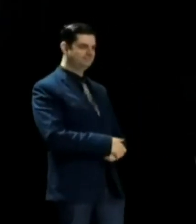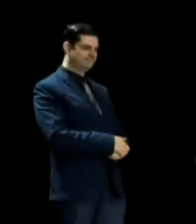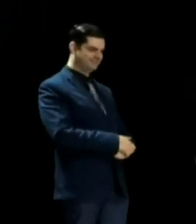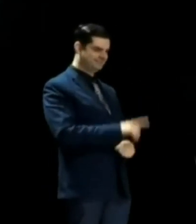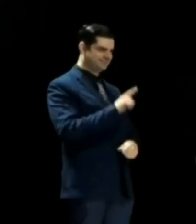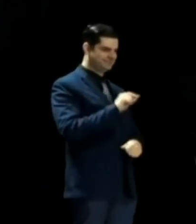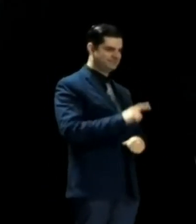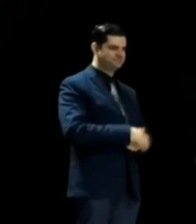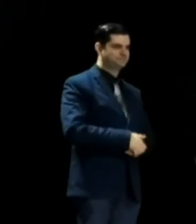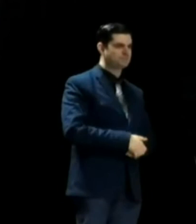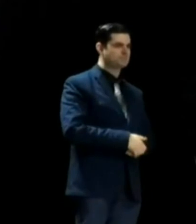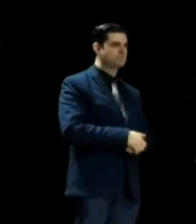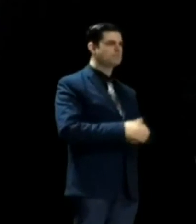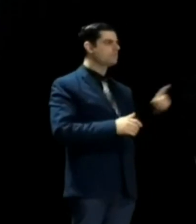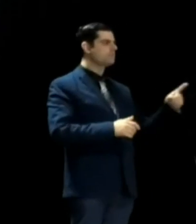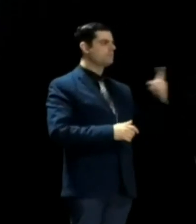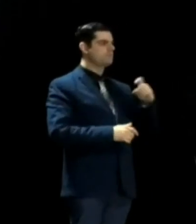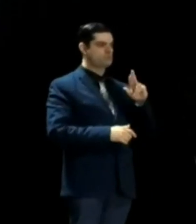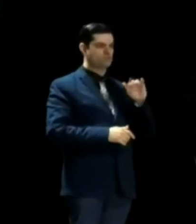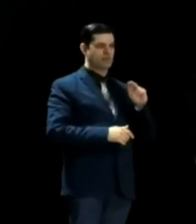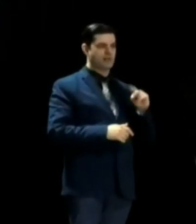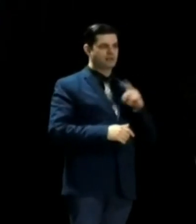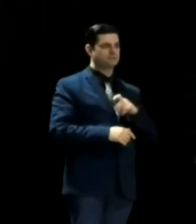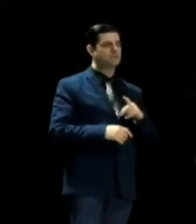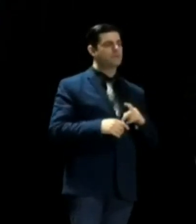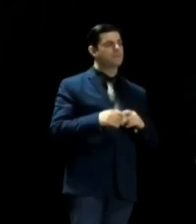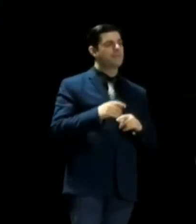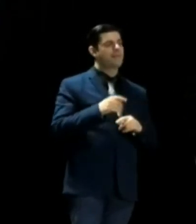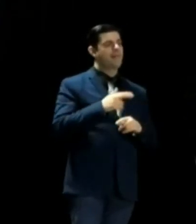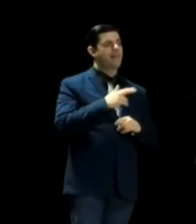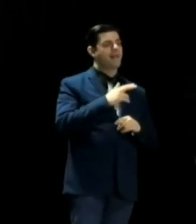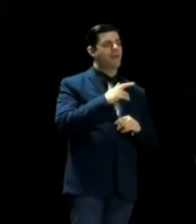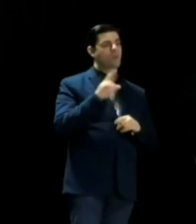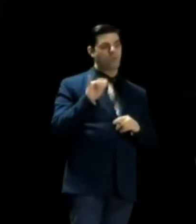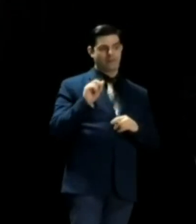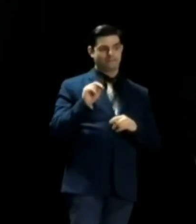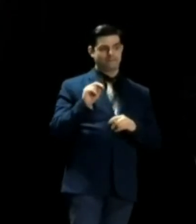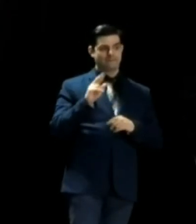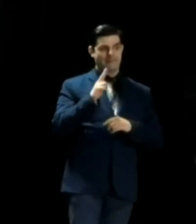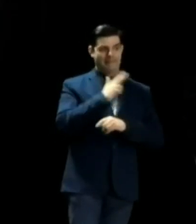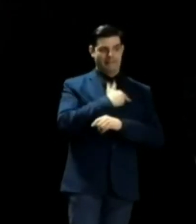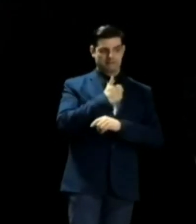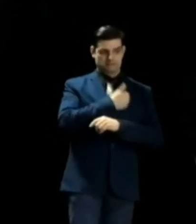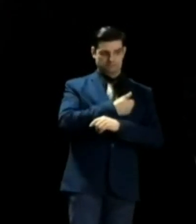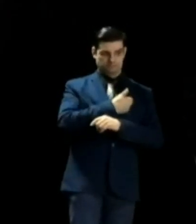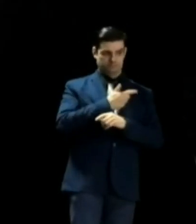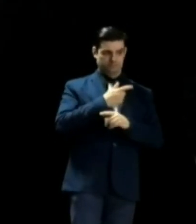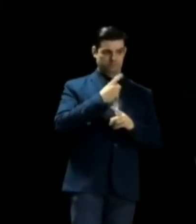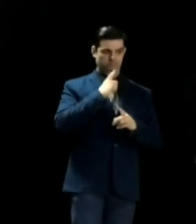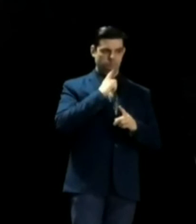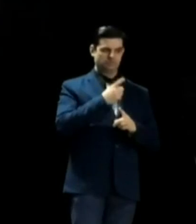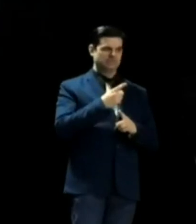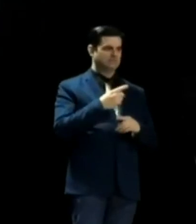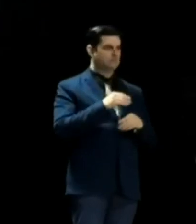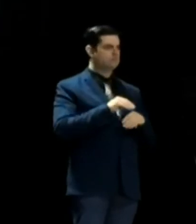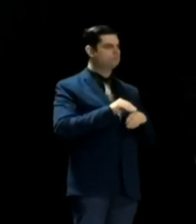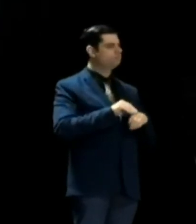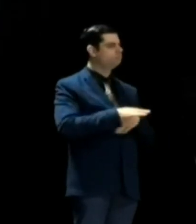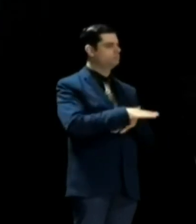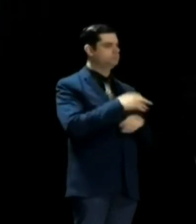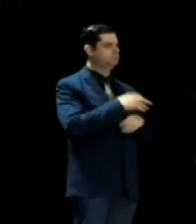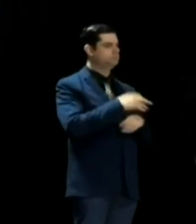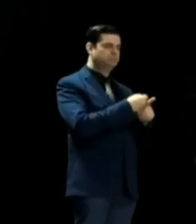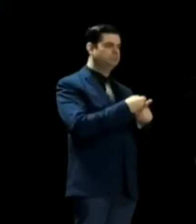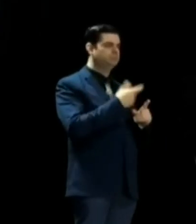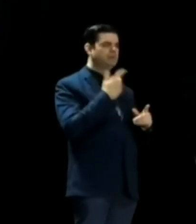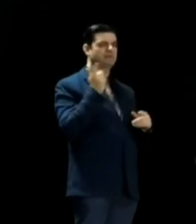Brian, the hospitals have been hit by this in ways that maybe weren't quite anticipated. We were worried that they'd